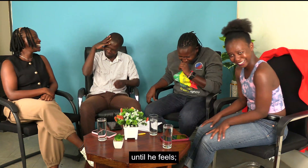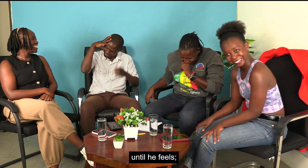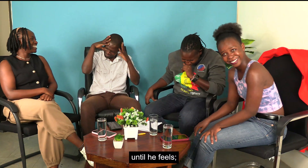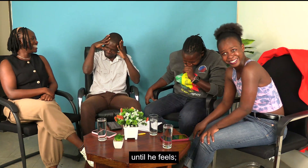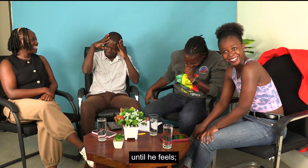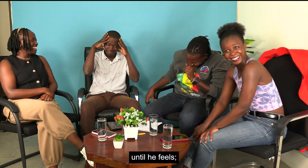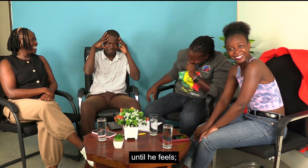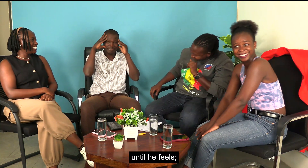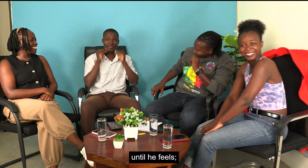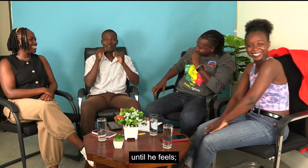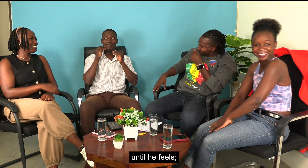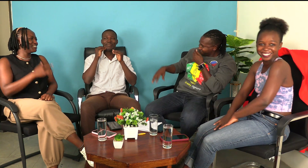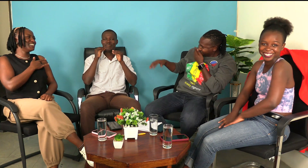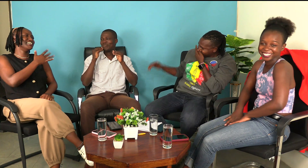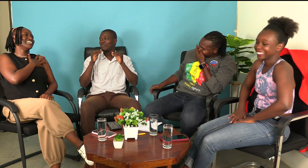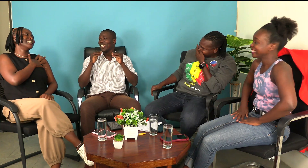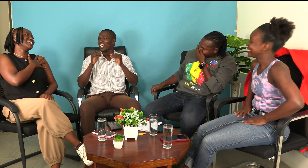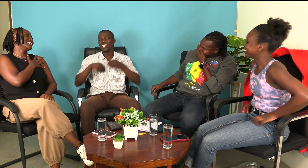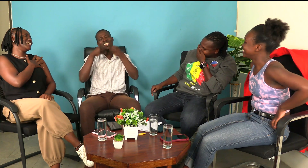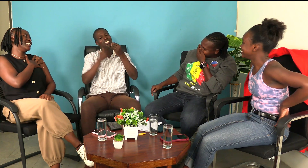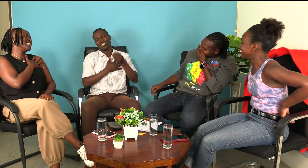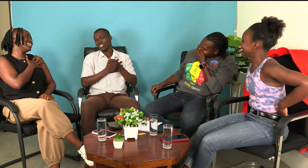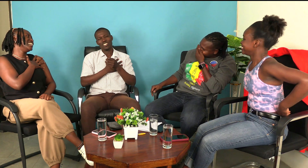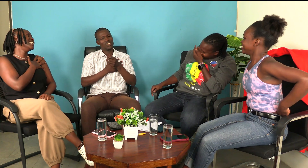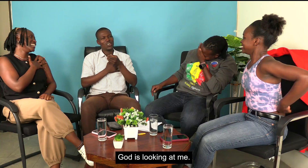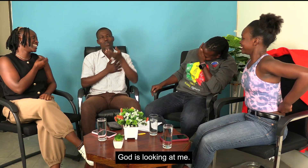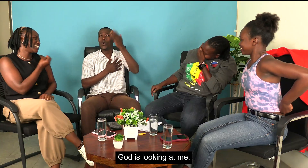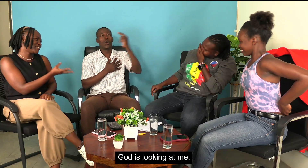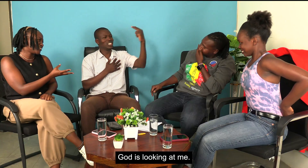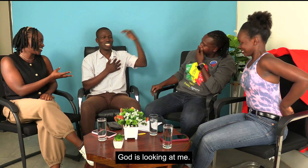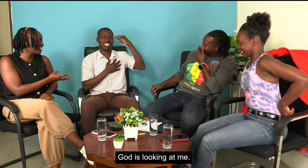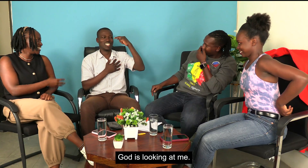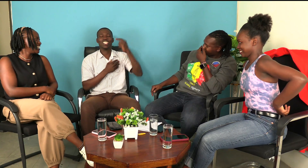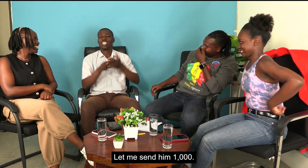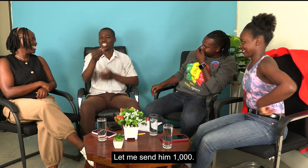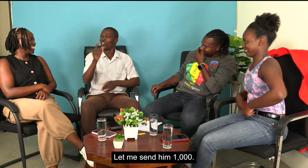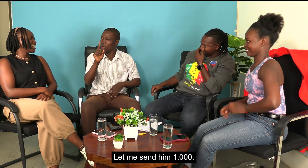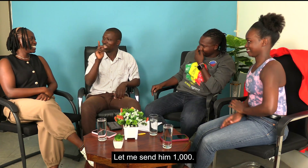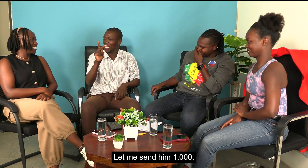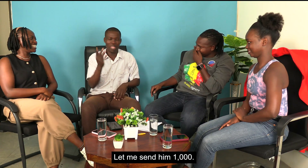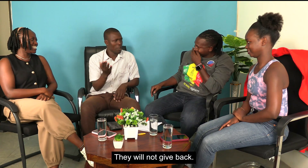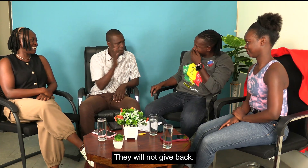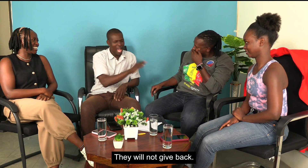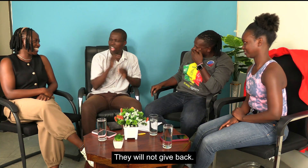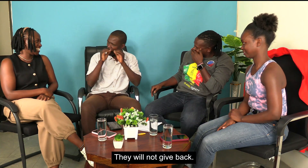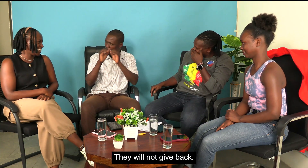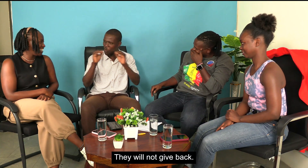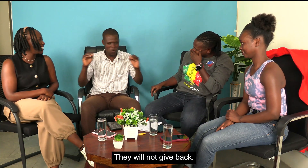expression until you just want to zone out. Yeah, you feel touched and you're like, okay, let me just give him. Yes.